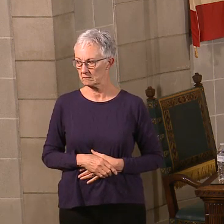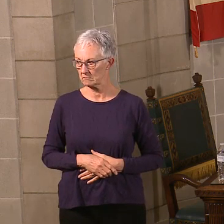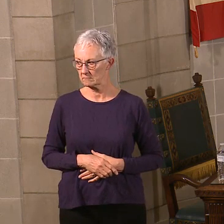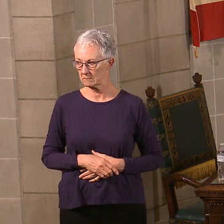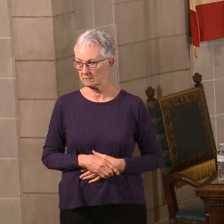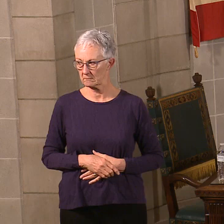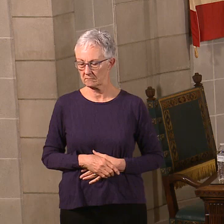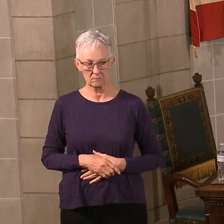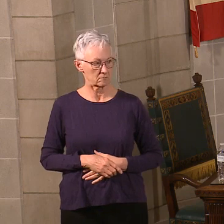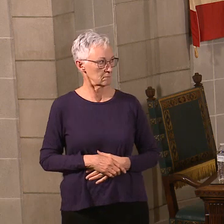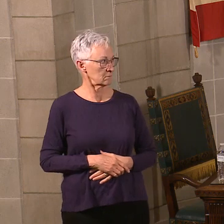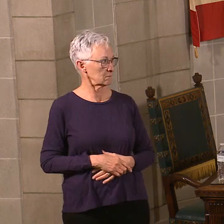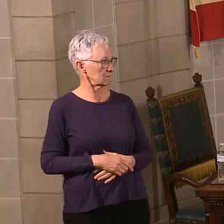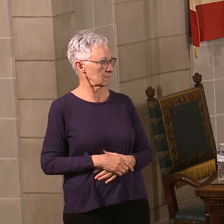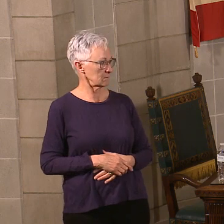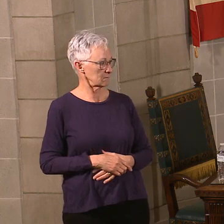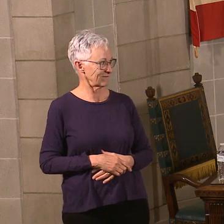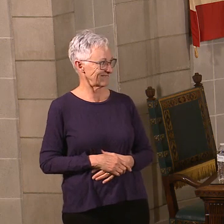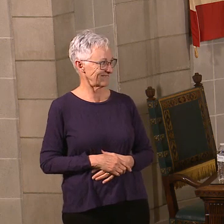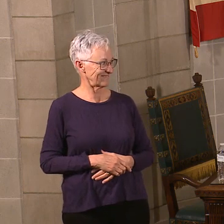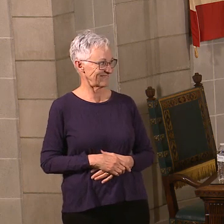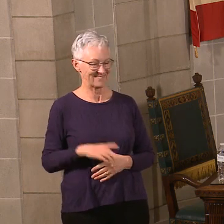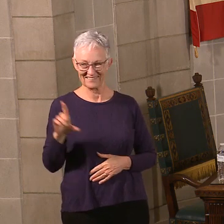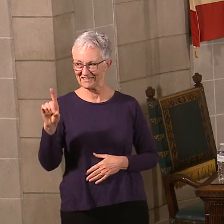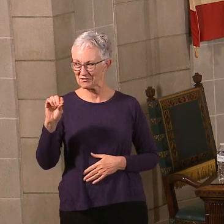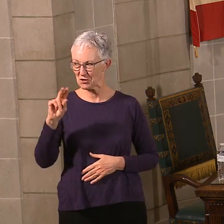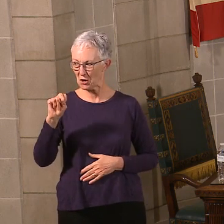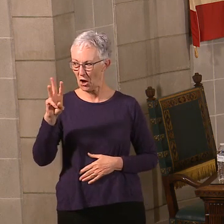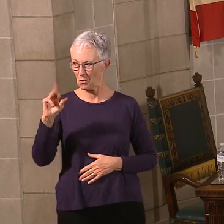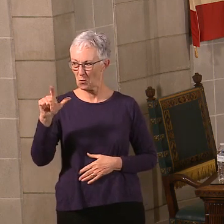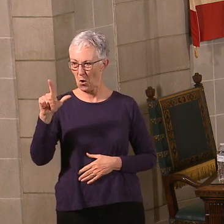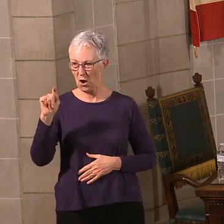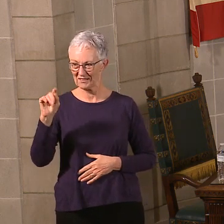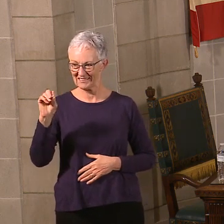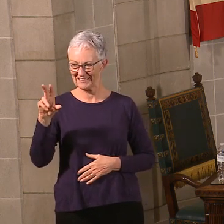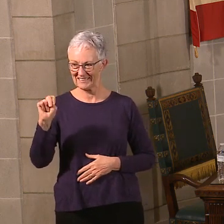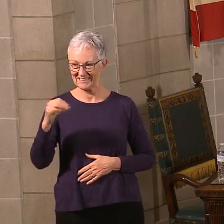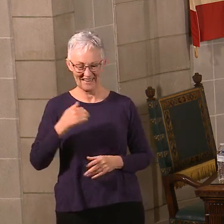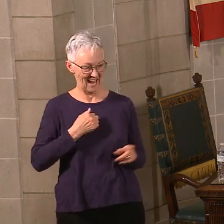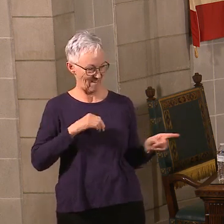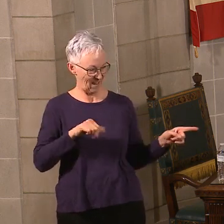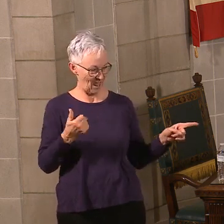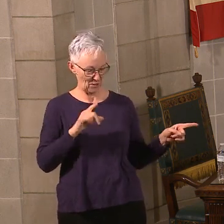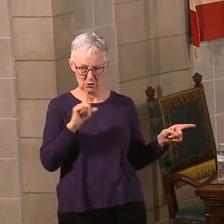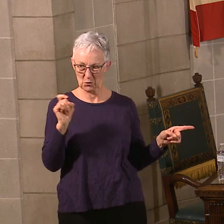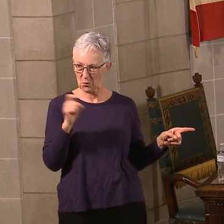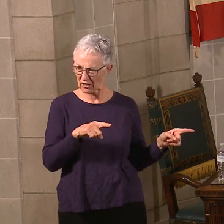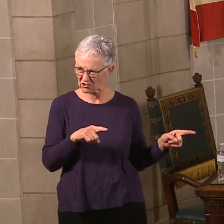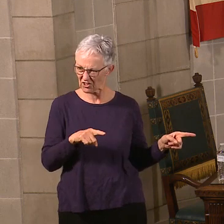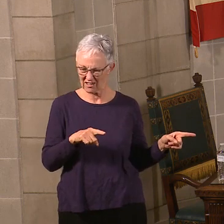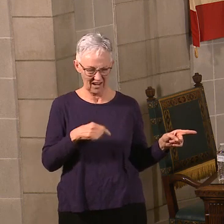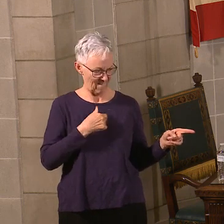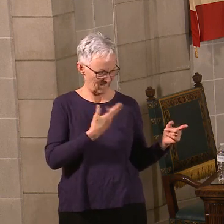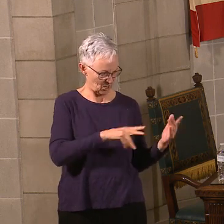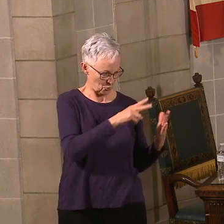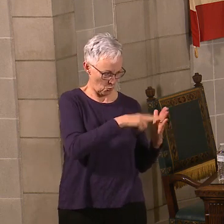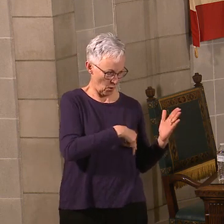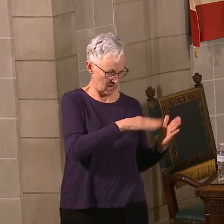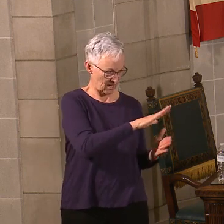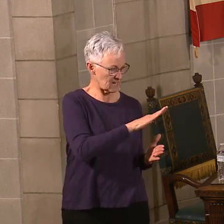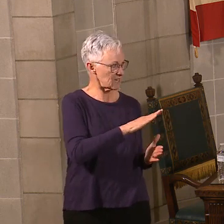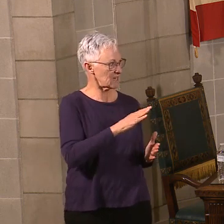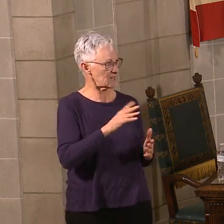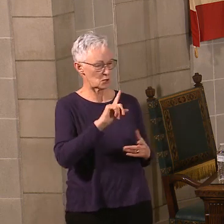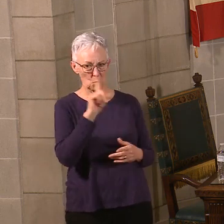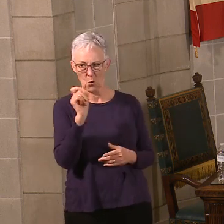question. He said, Don Walton already asked a question. What, you got second thoughts now? Oh, okay, fair enough. Could you give us more detail about your conversation with Dr.